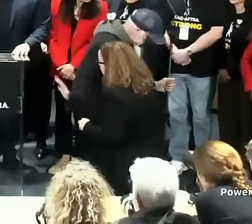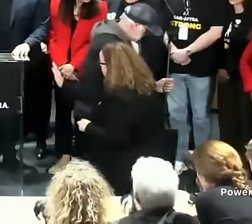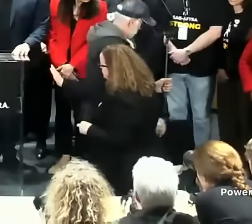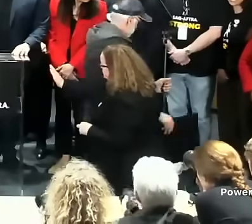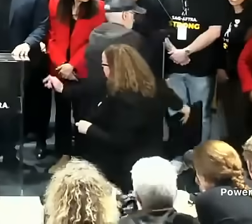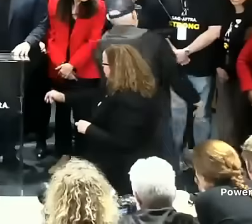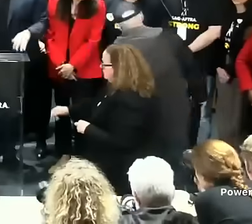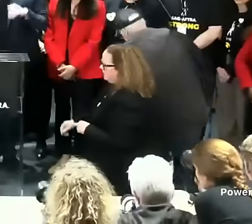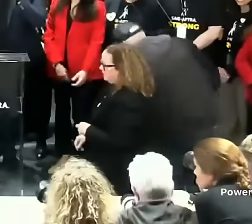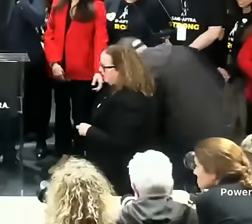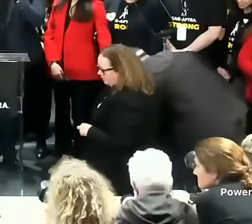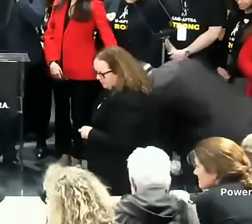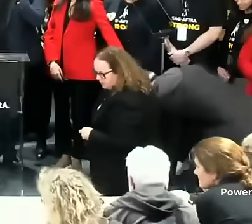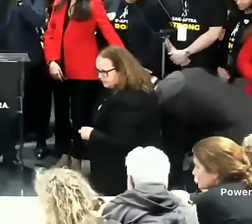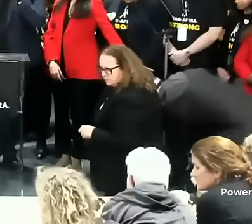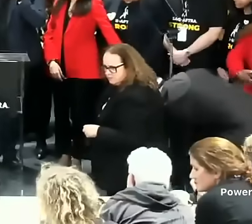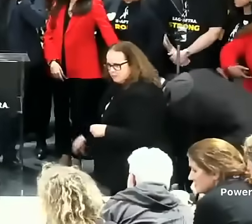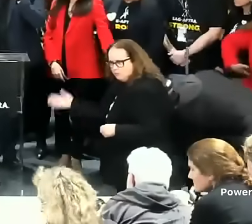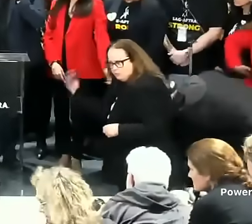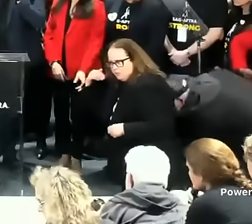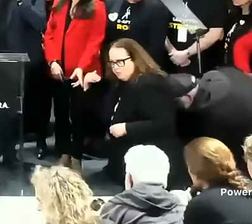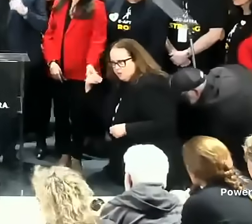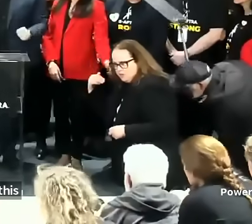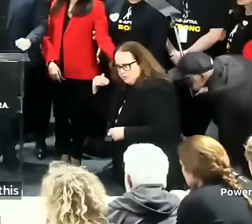We will do this early,